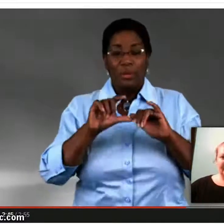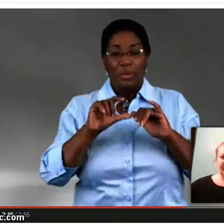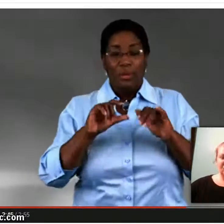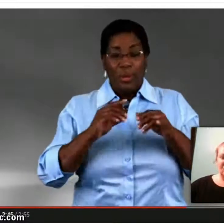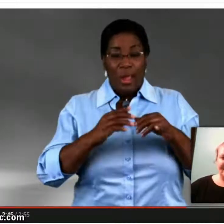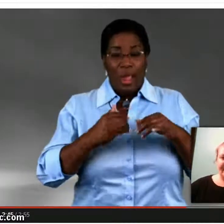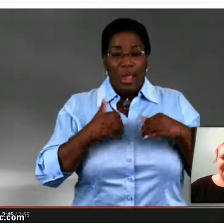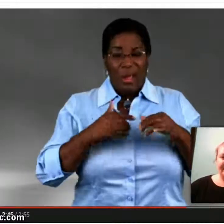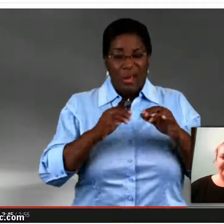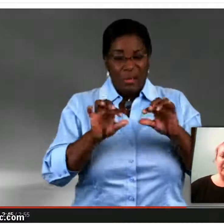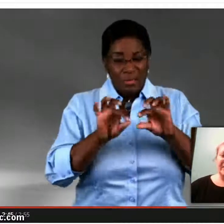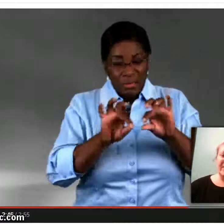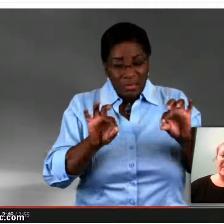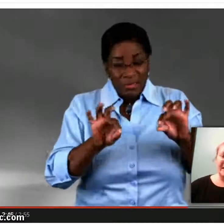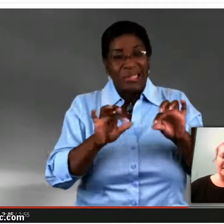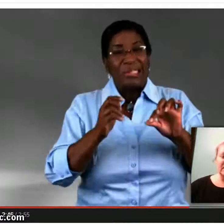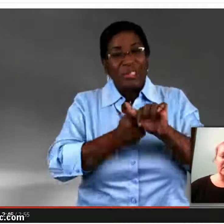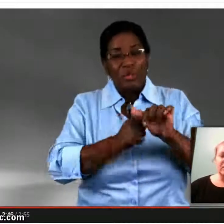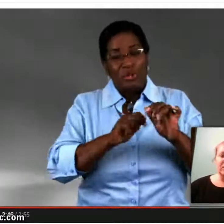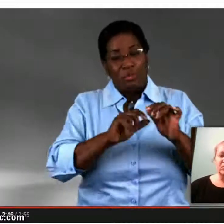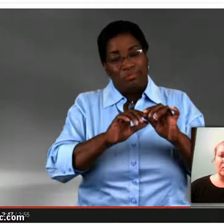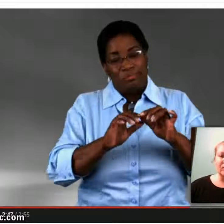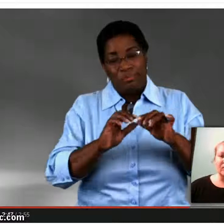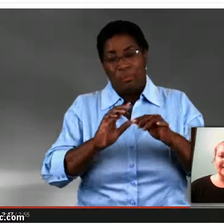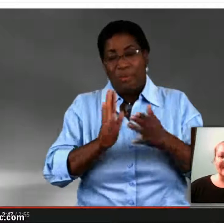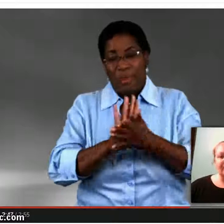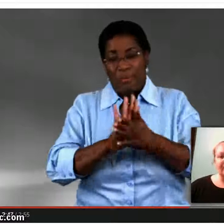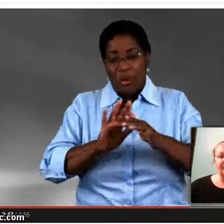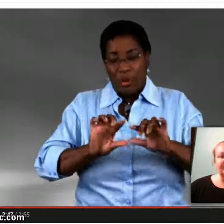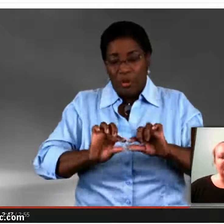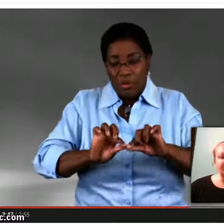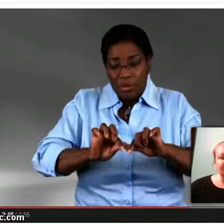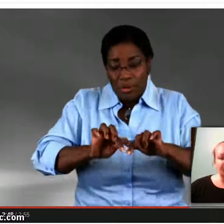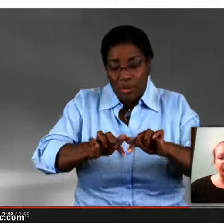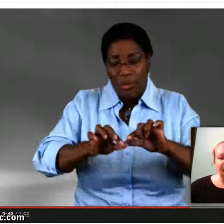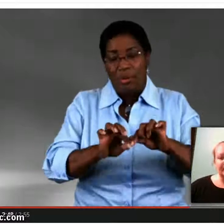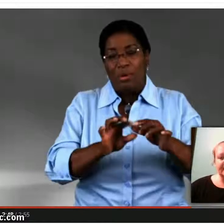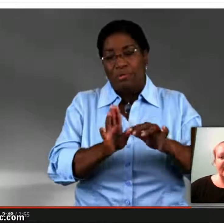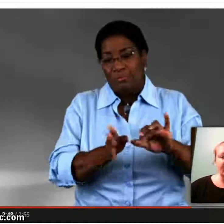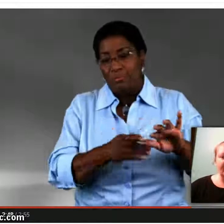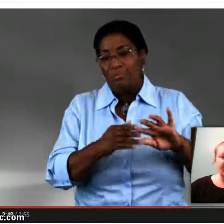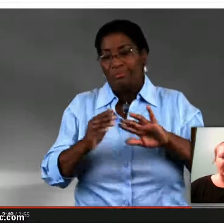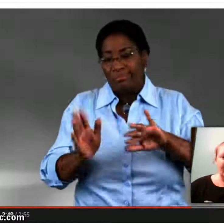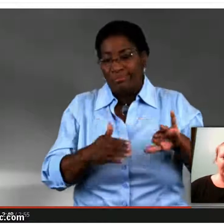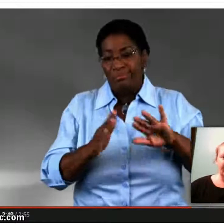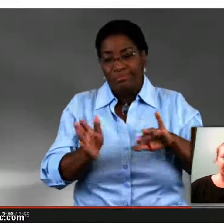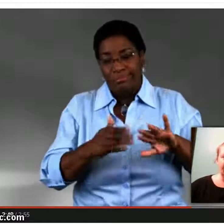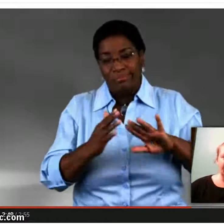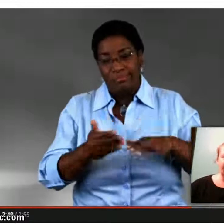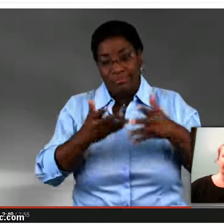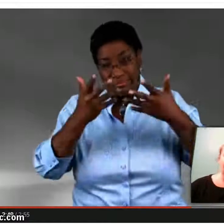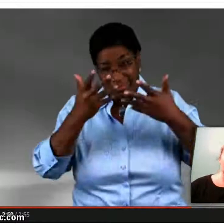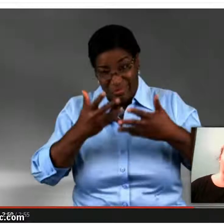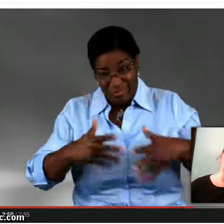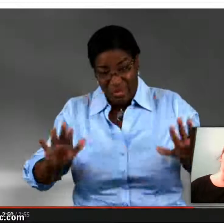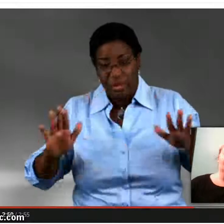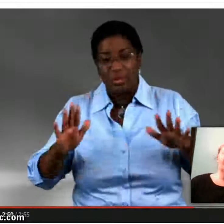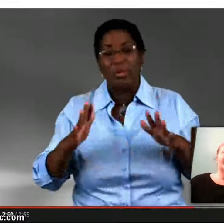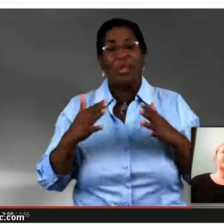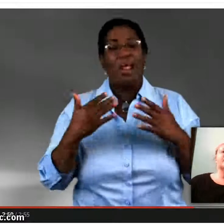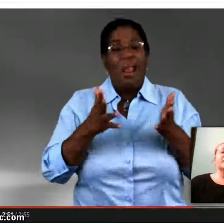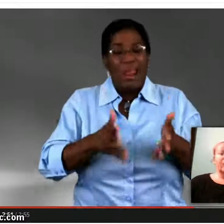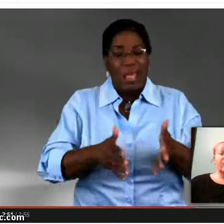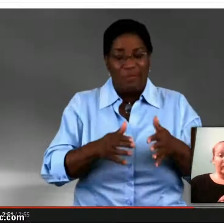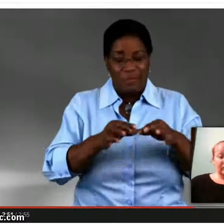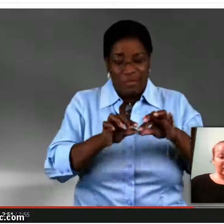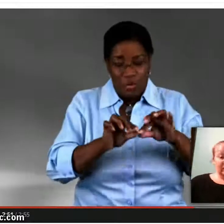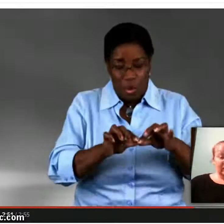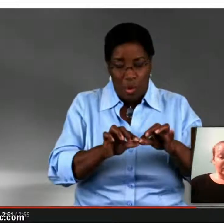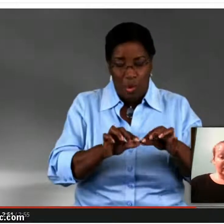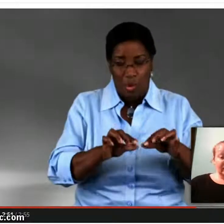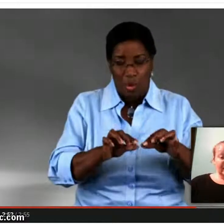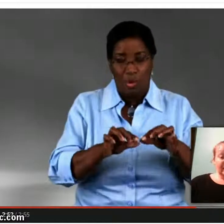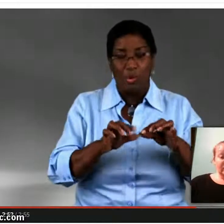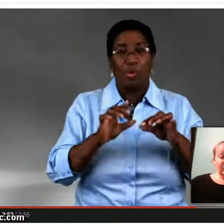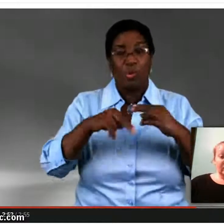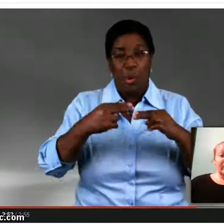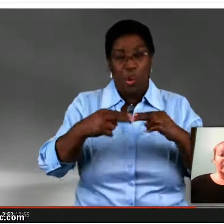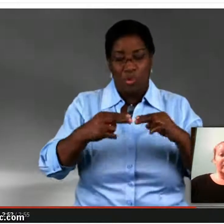the shape of it. But with a pencil, you scrunch it together and it's easy to slide off of the pencil. So you continue to do it with